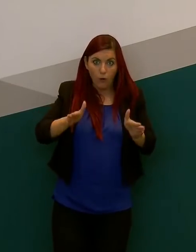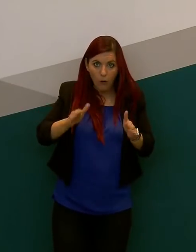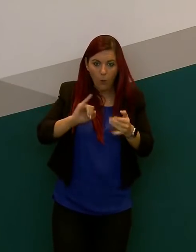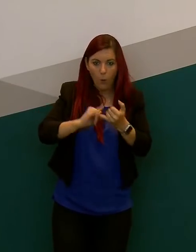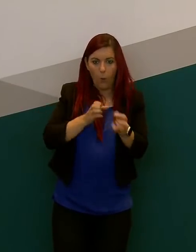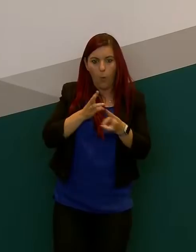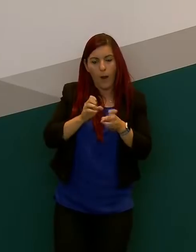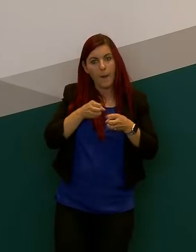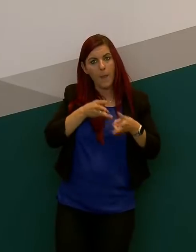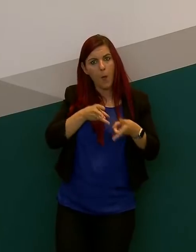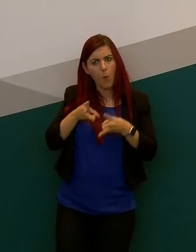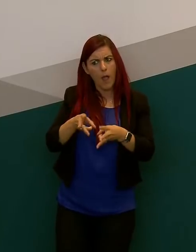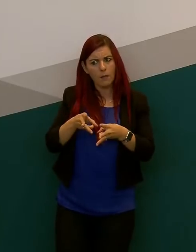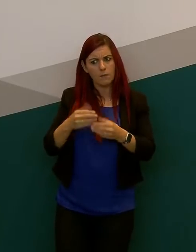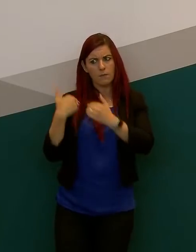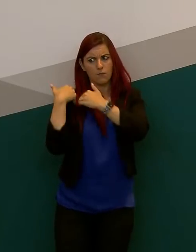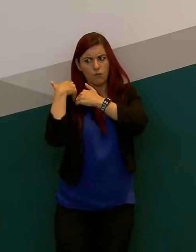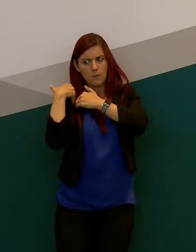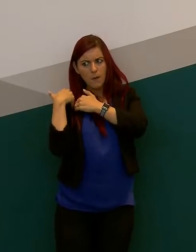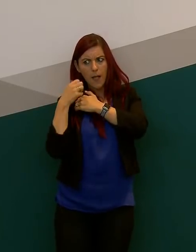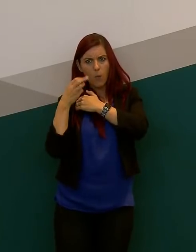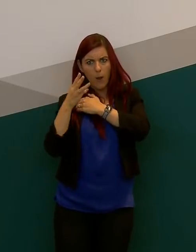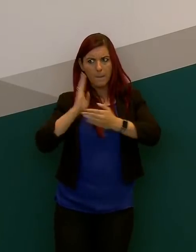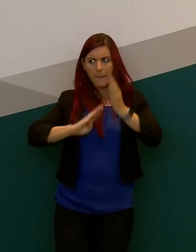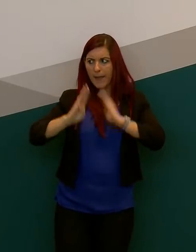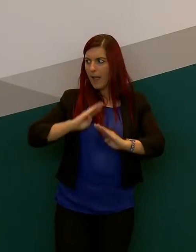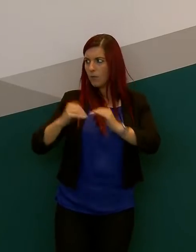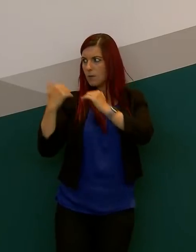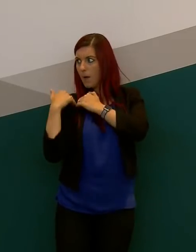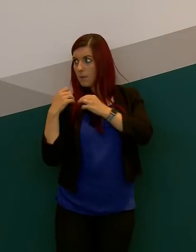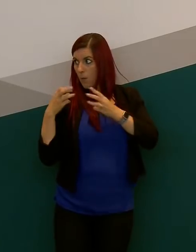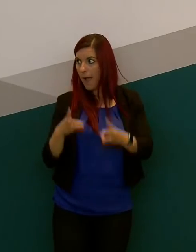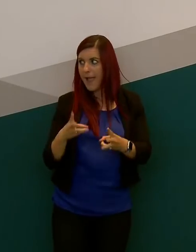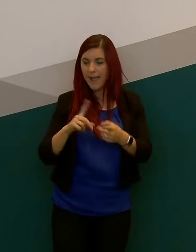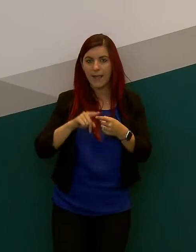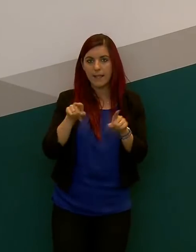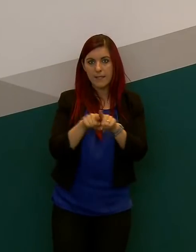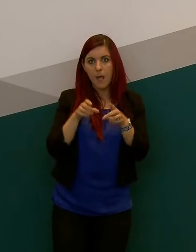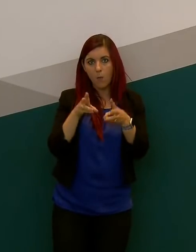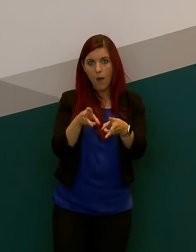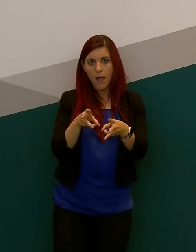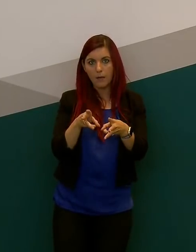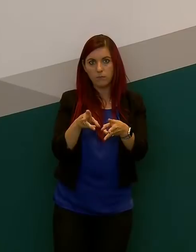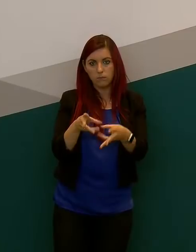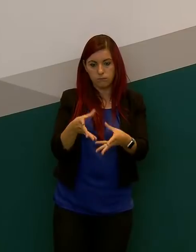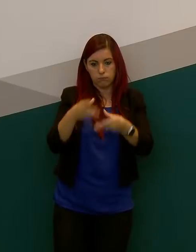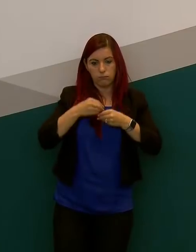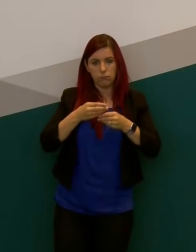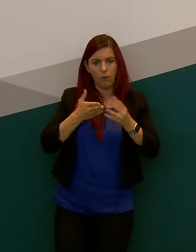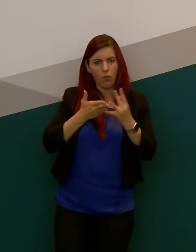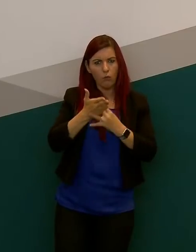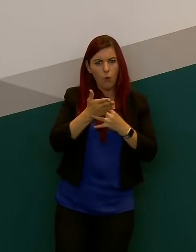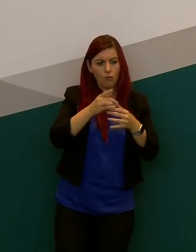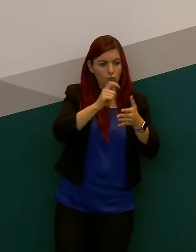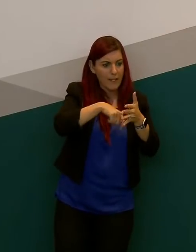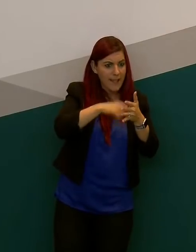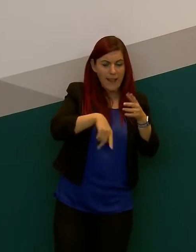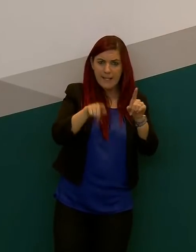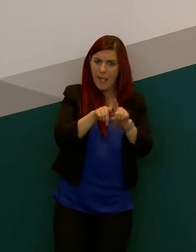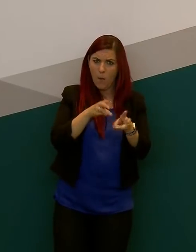way will be responsible and will behave responsibly in the same ways we've seen across retail, I think, for the most part, a